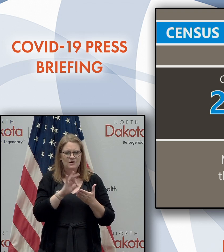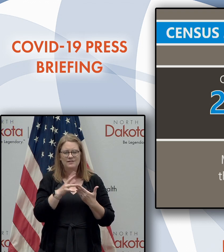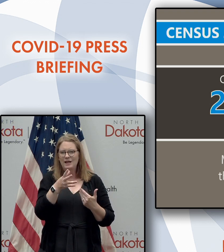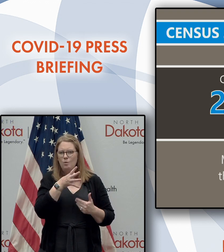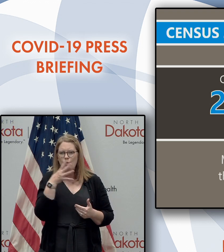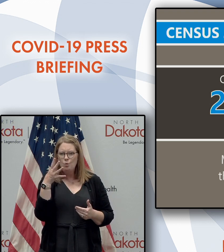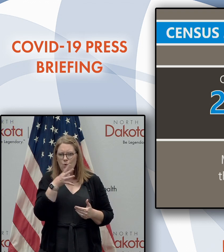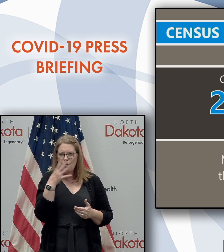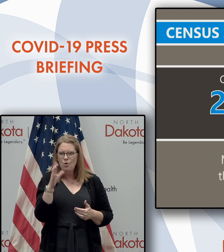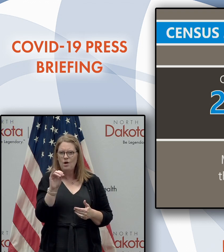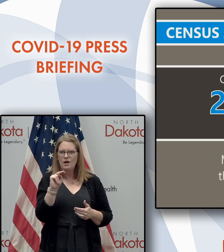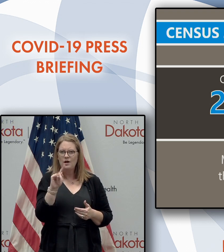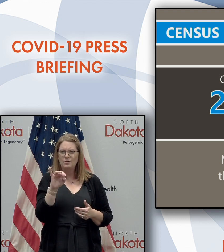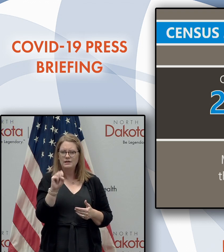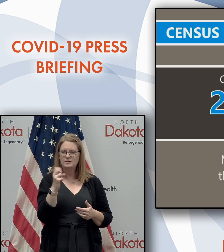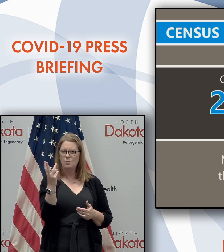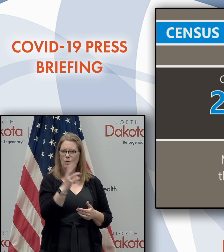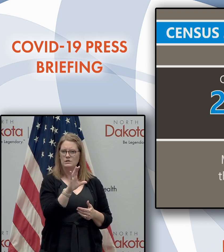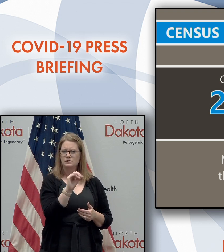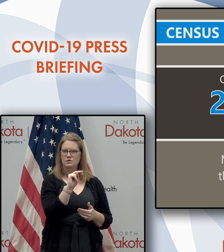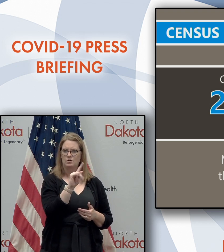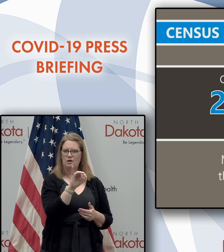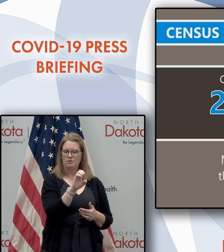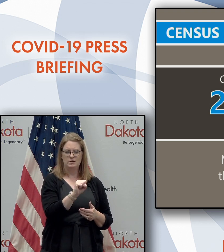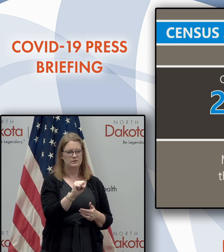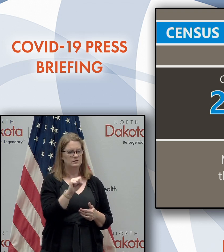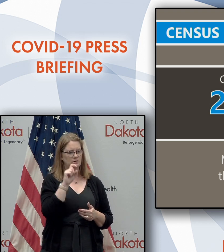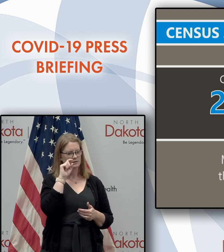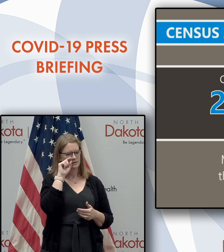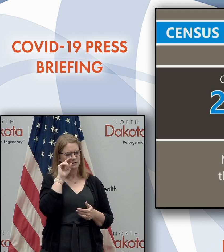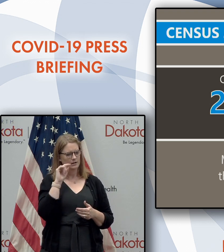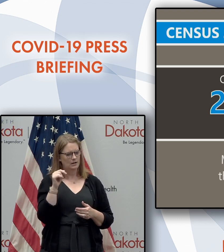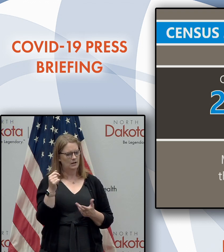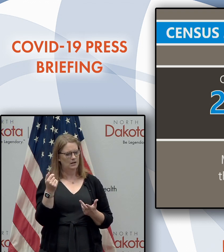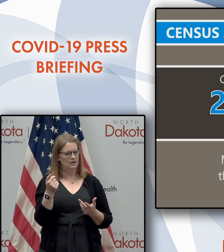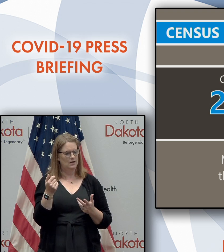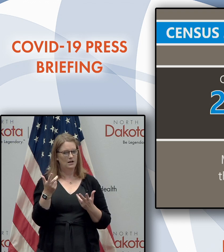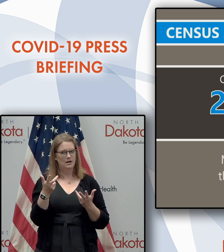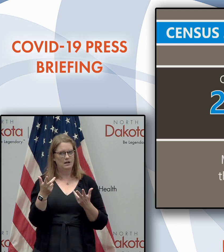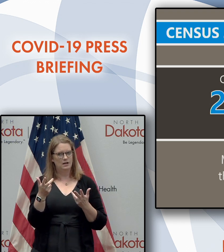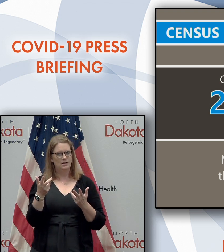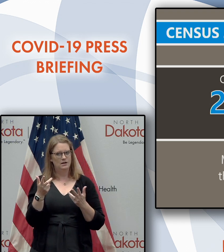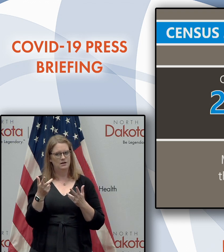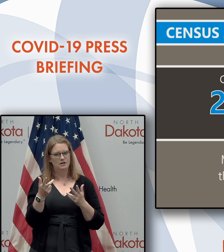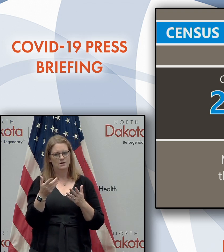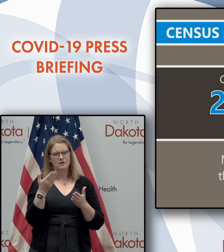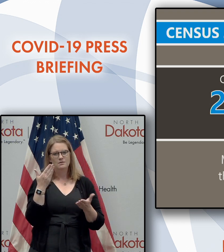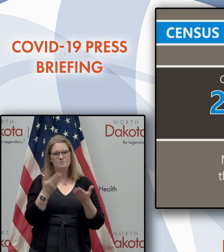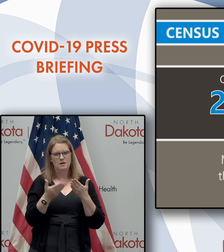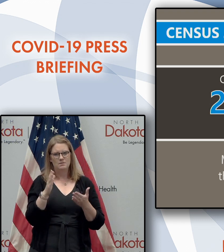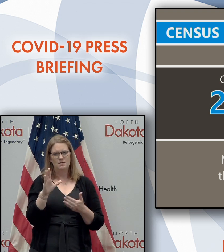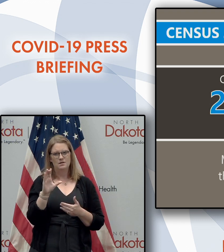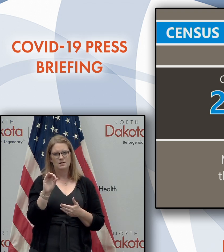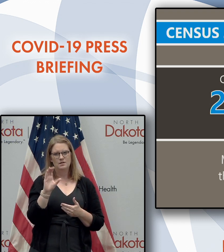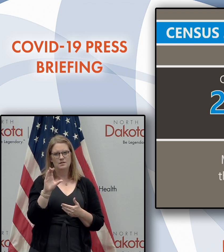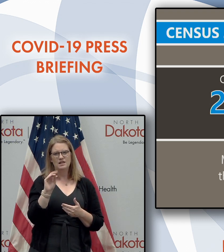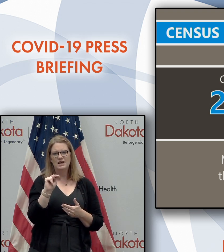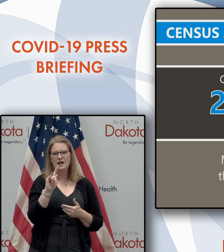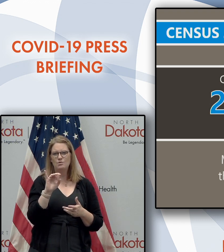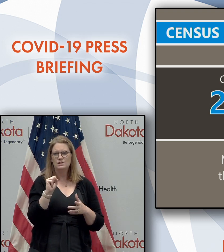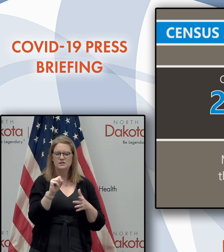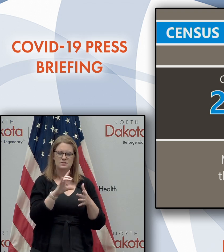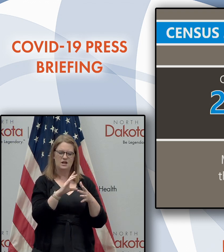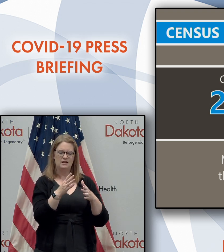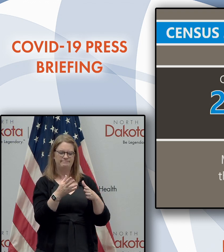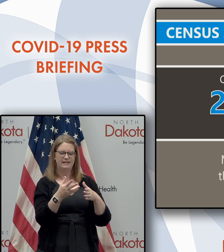rural counties, western counties, and in places where our counties overlap with our sovereign